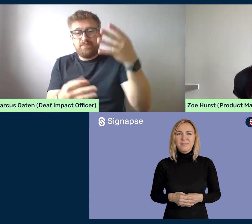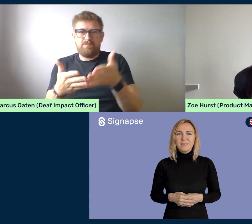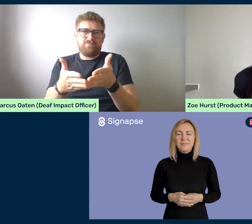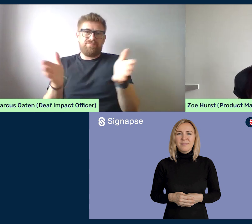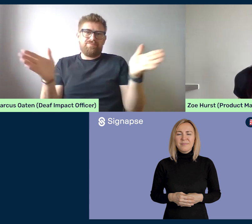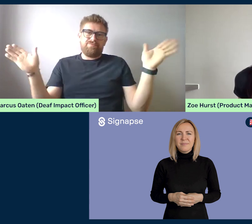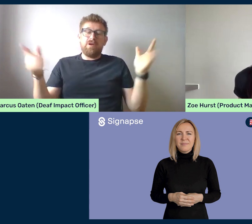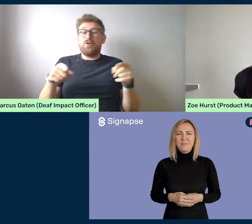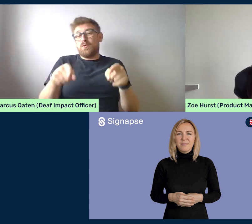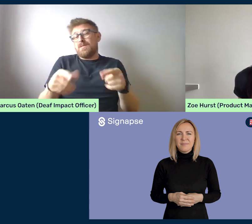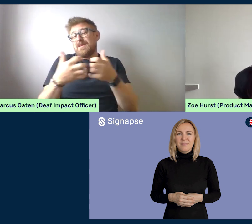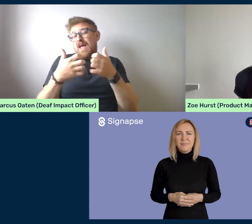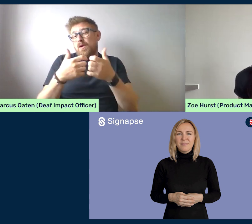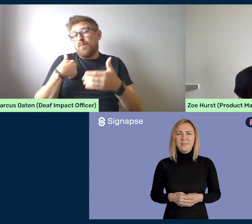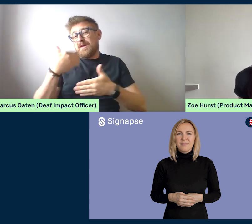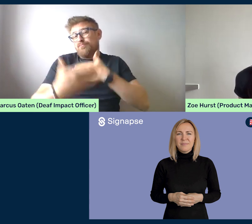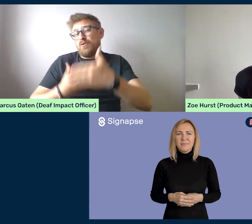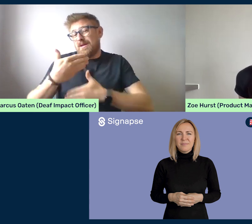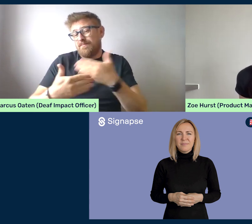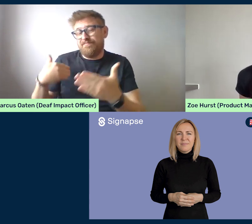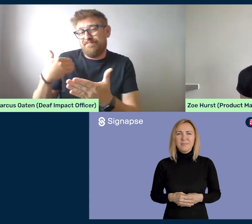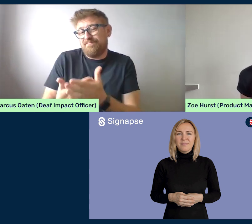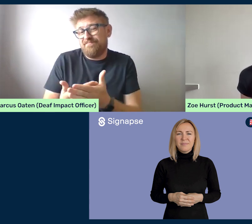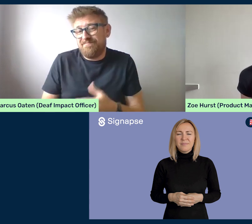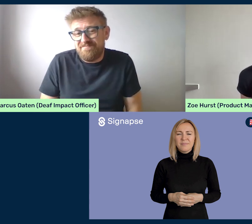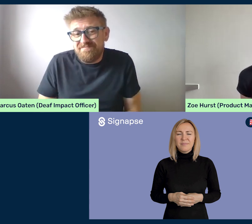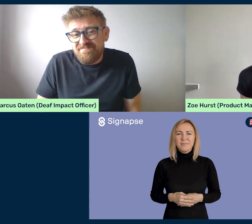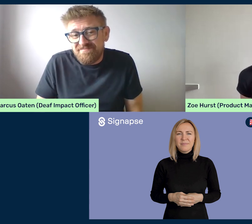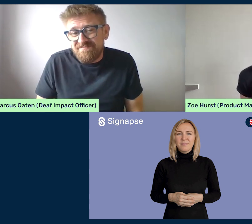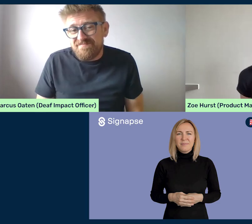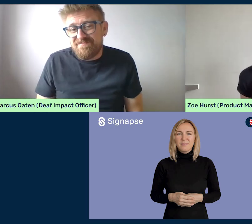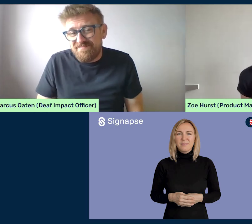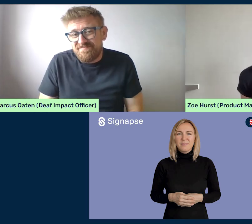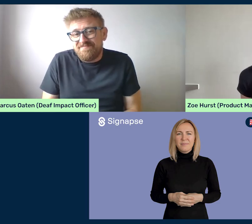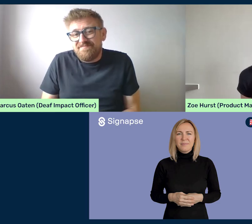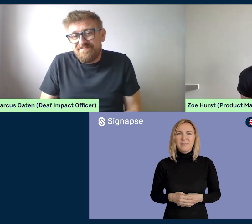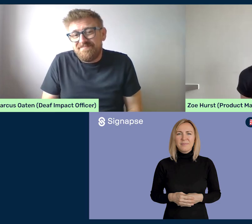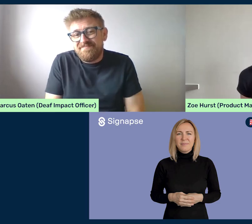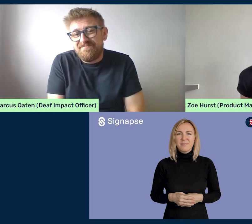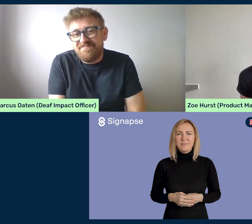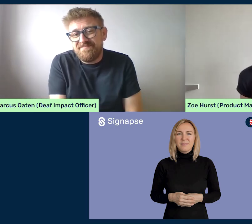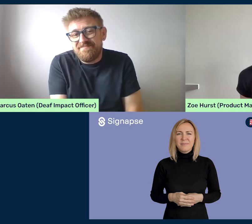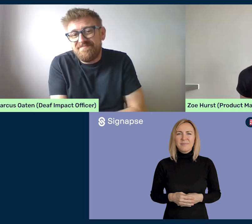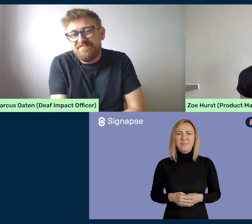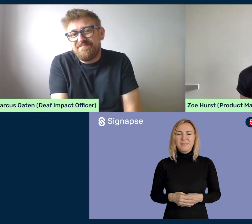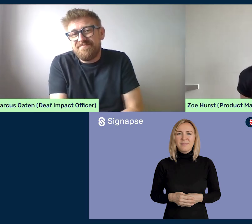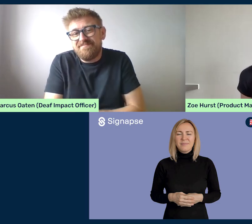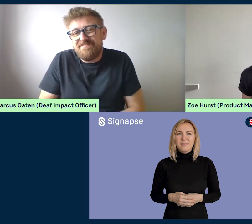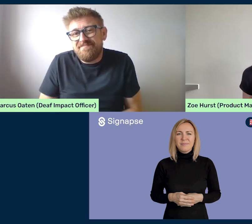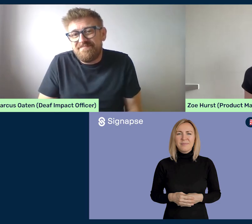user groups and give your feedback in a variety of other ways. And that's how we've done it and will continue to